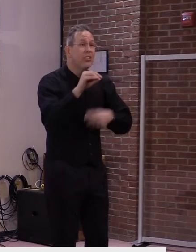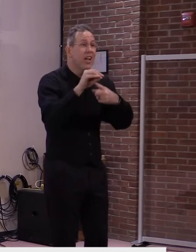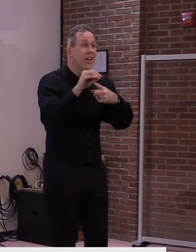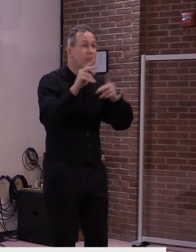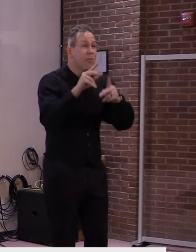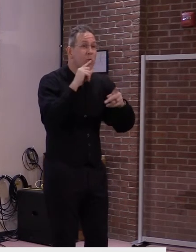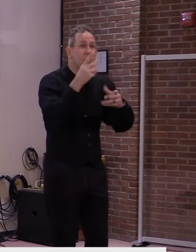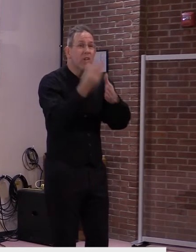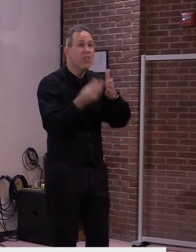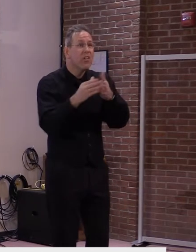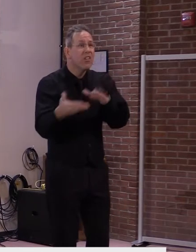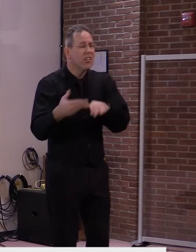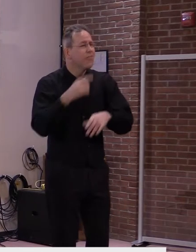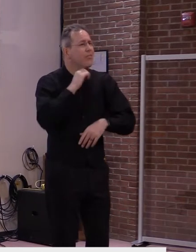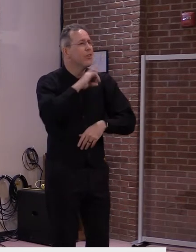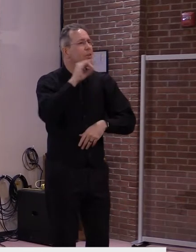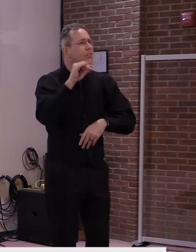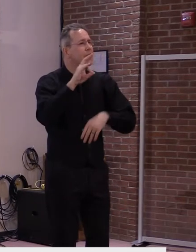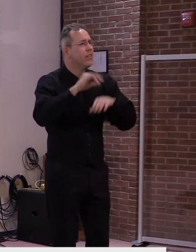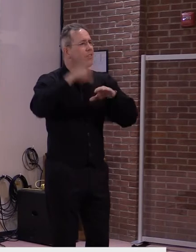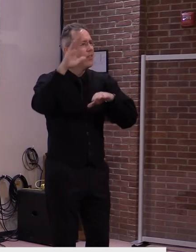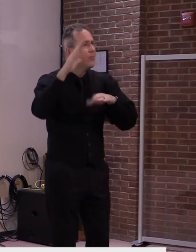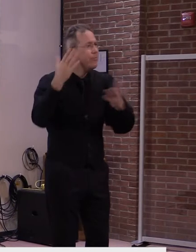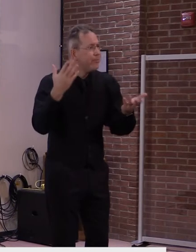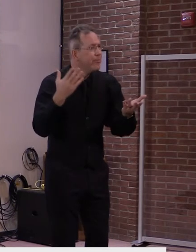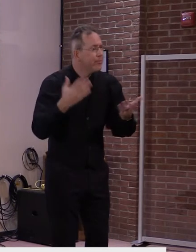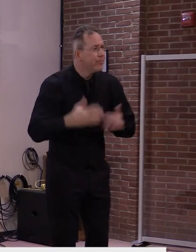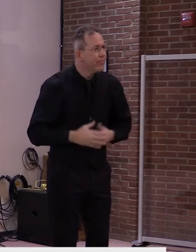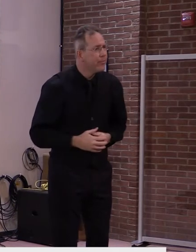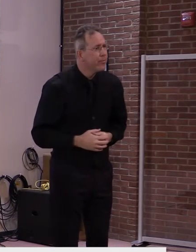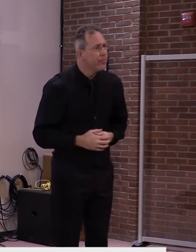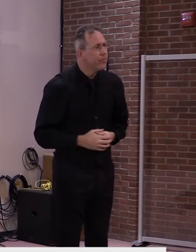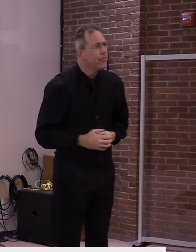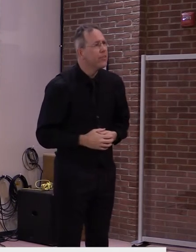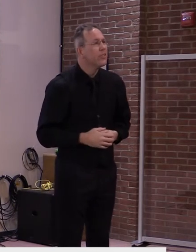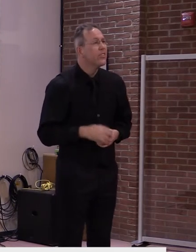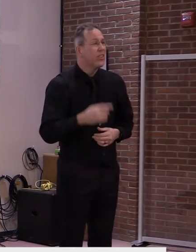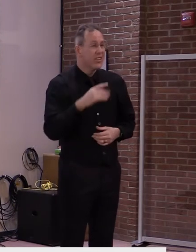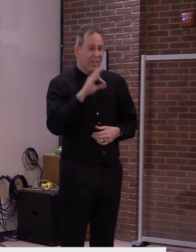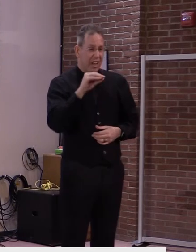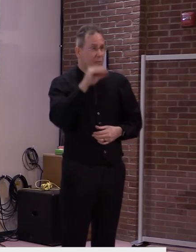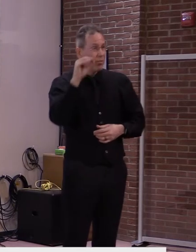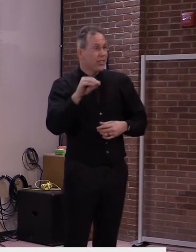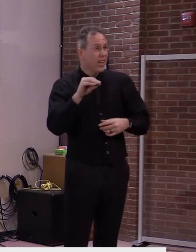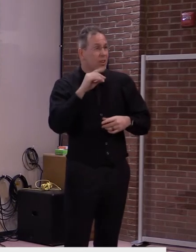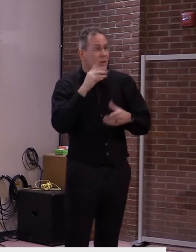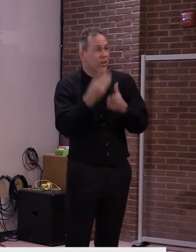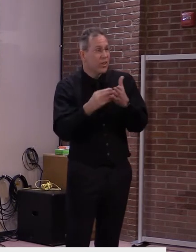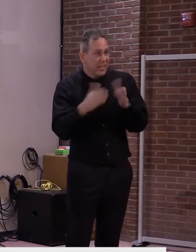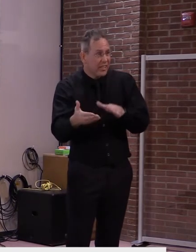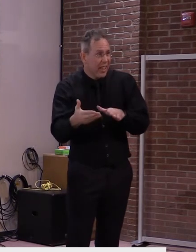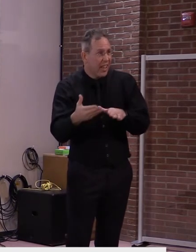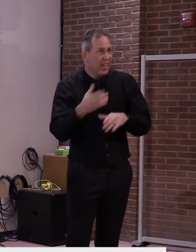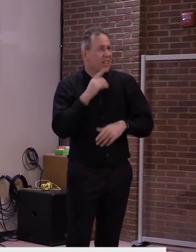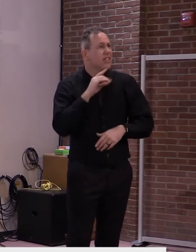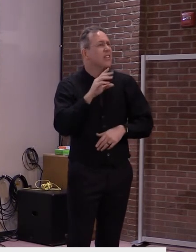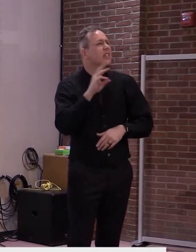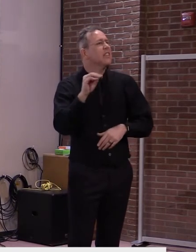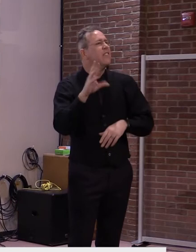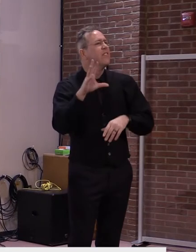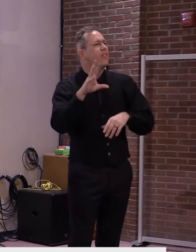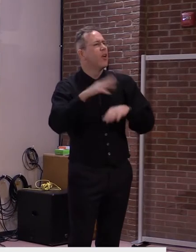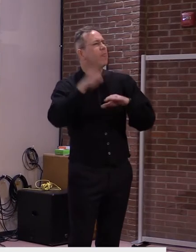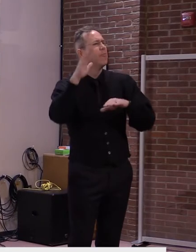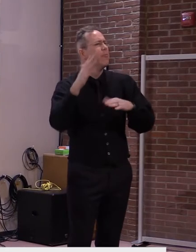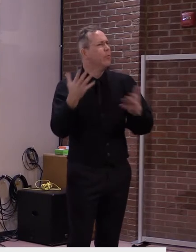among Vermonters 75 and older, and more than 90% among age 65 and older.